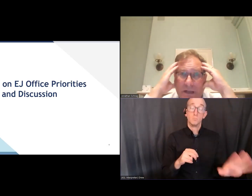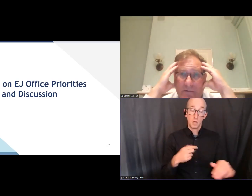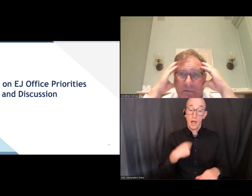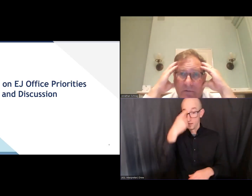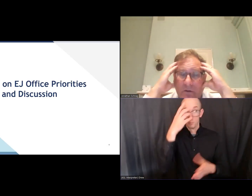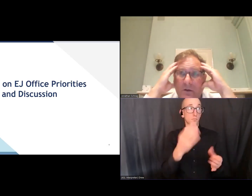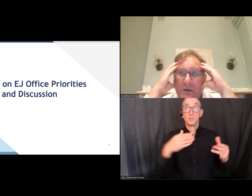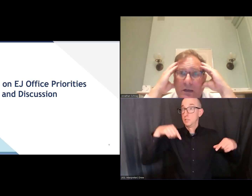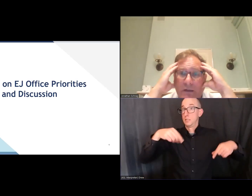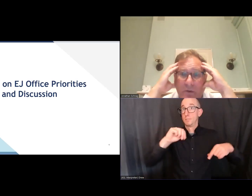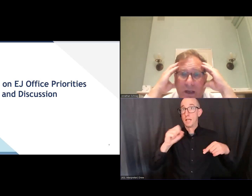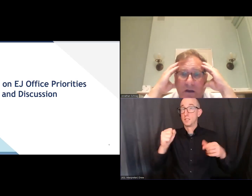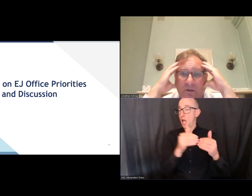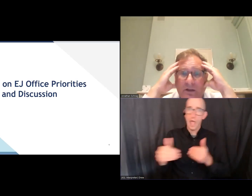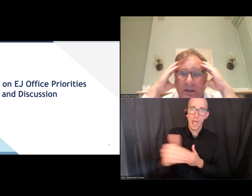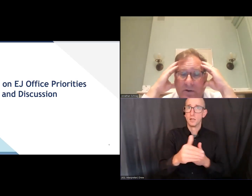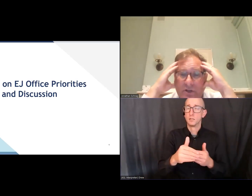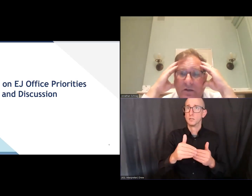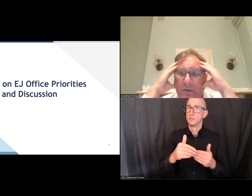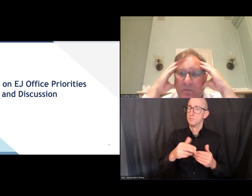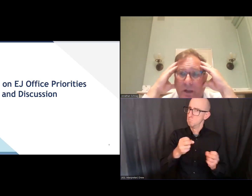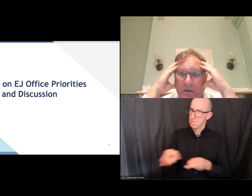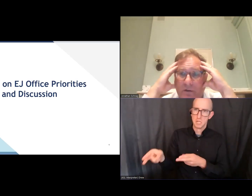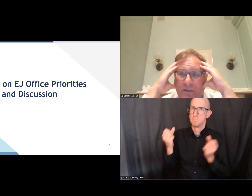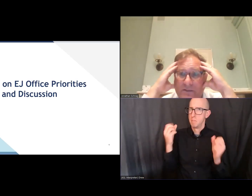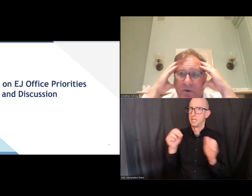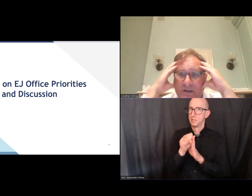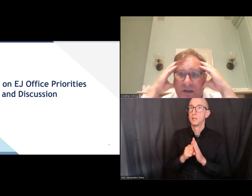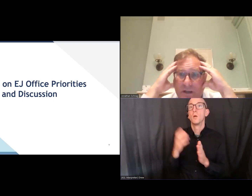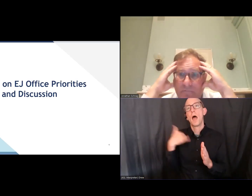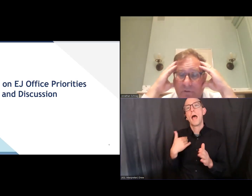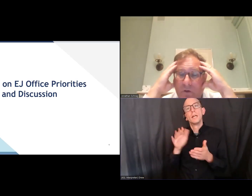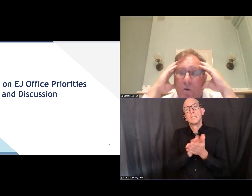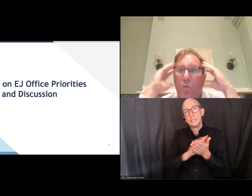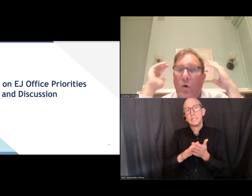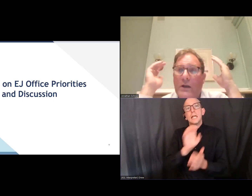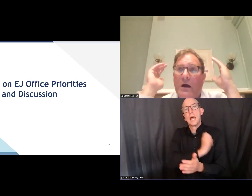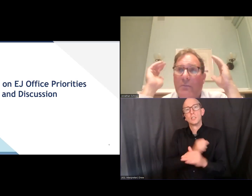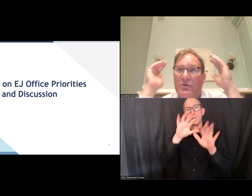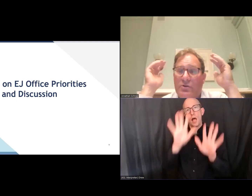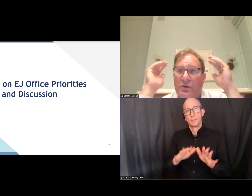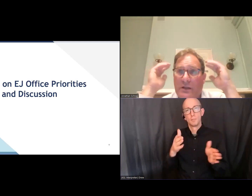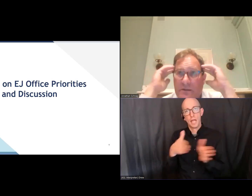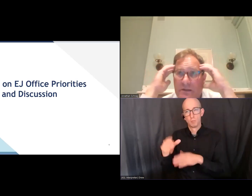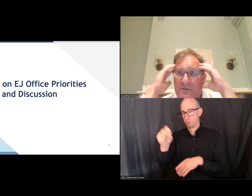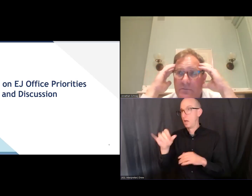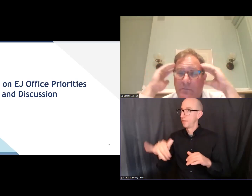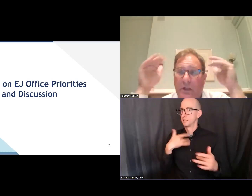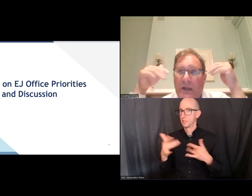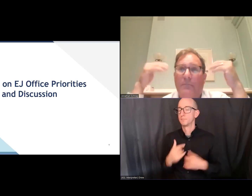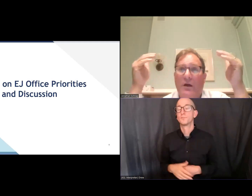many states in that we have the Clean Energy Climate Plan, and that's very exciting. One opportunity that